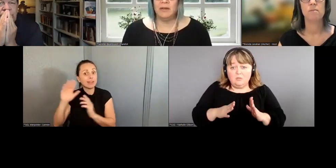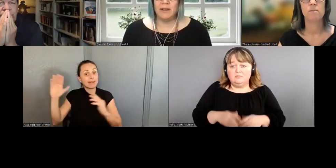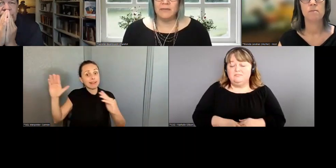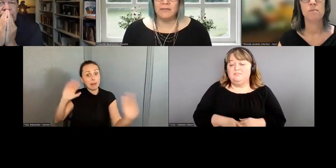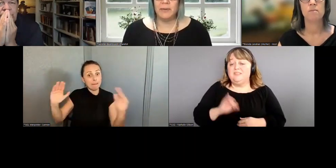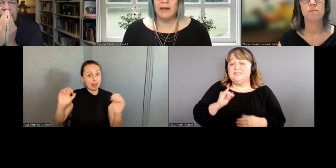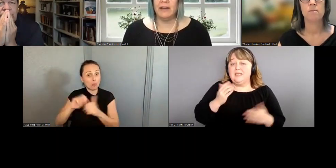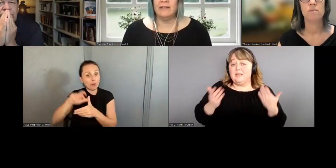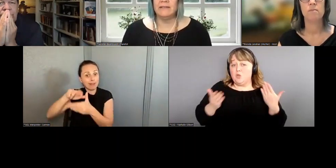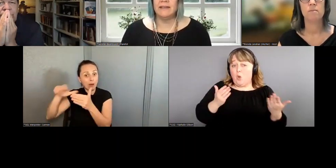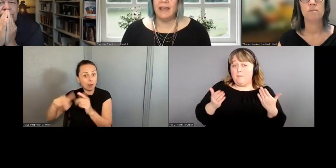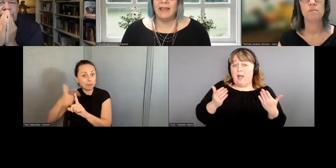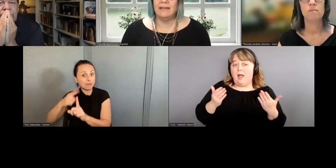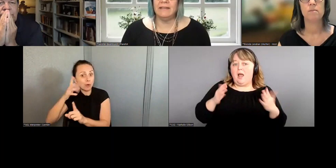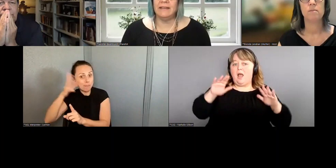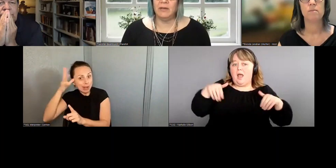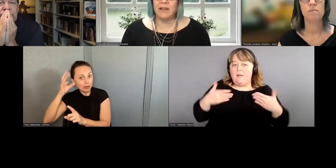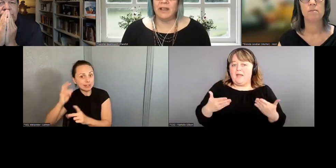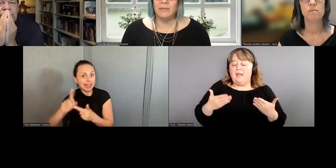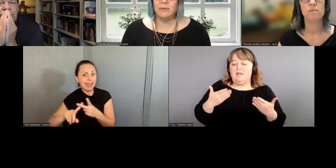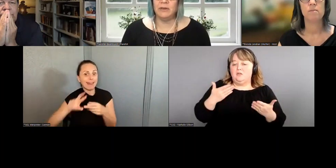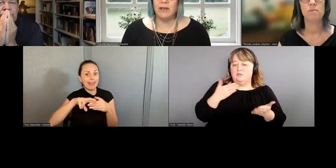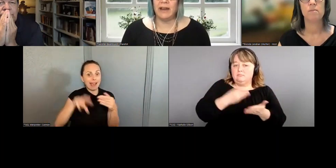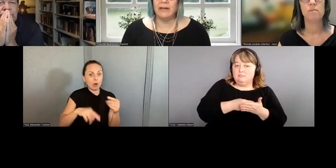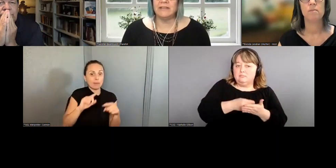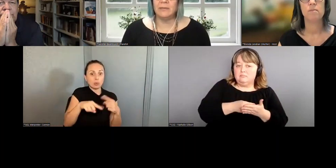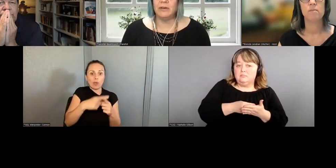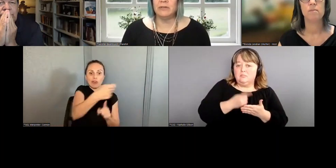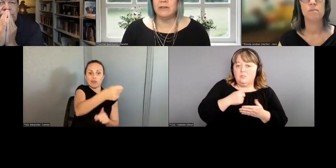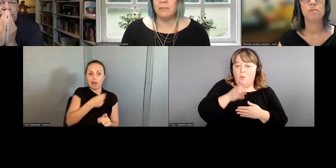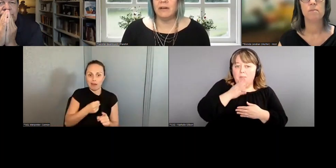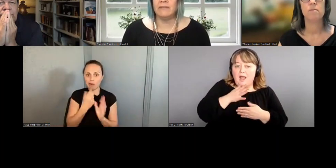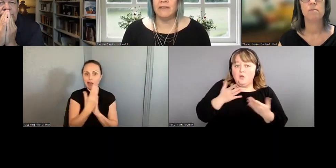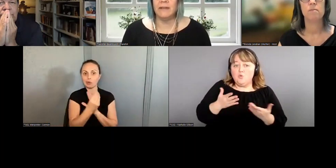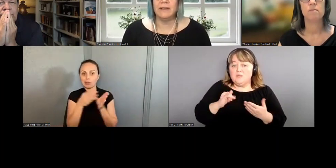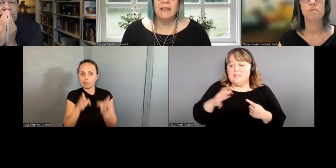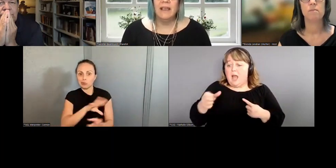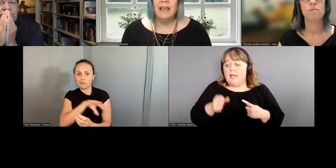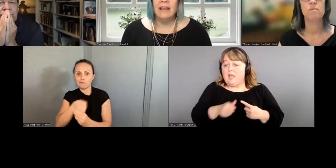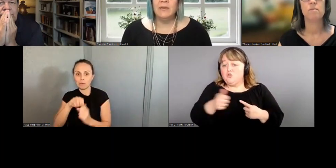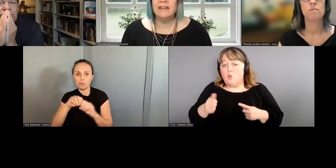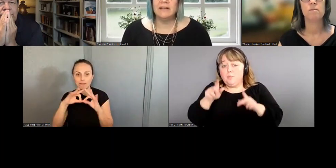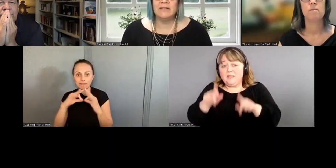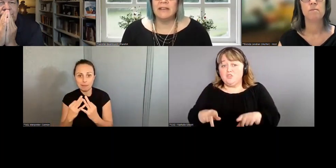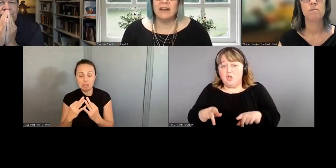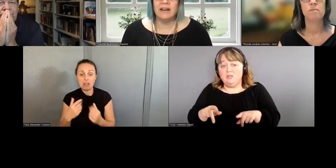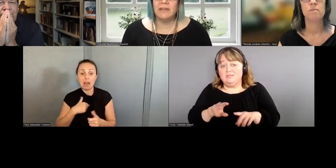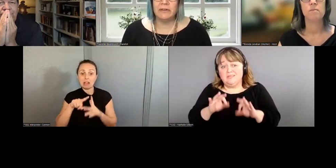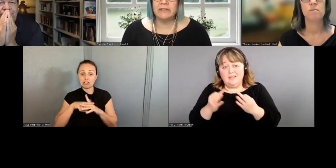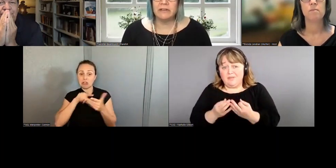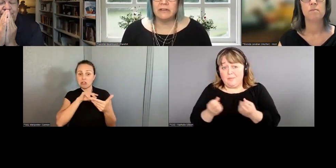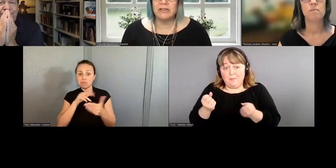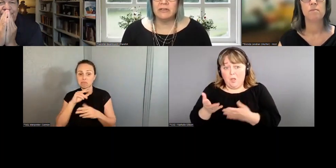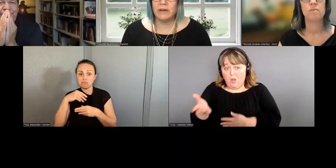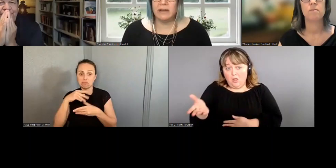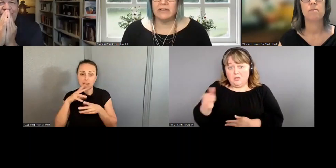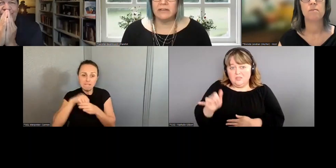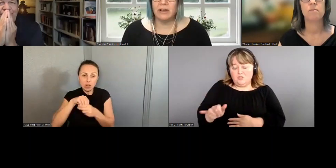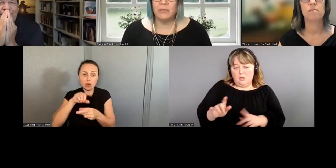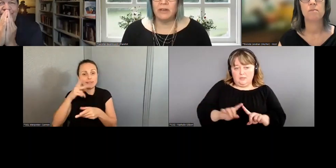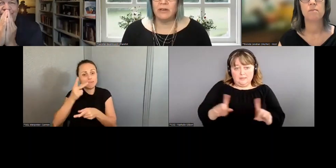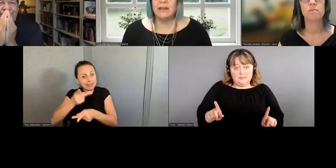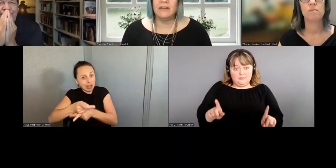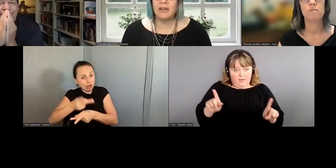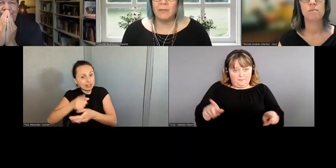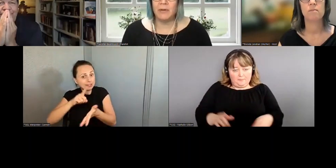the outcomes for parents and the outcomes when you hired someone who is not part of your family. Now, when I started doing caregiving research 20 years ago,